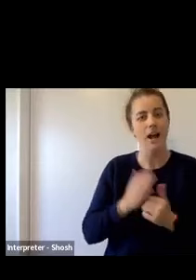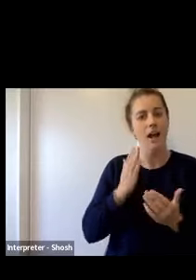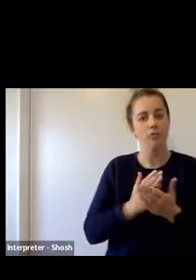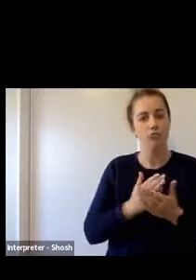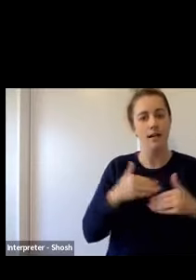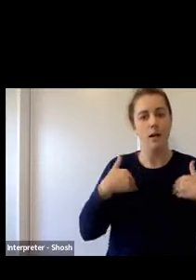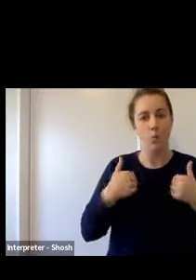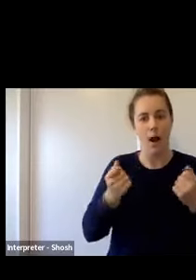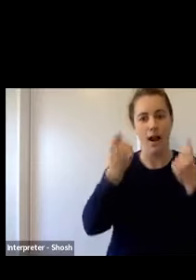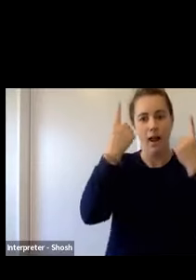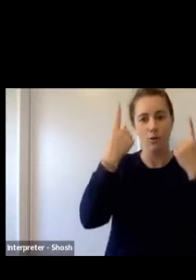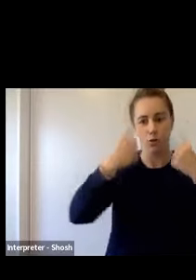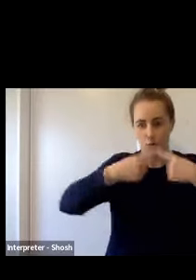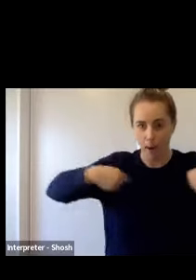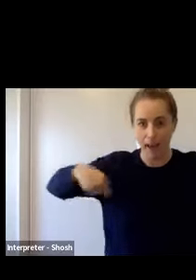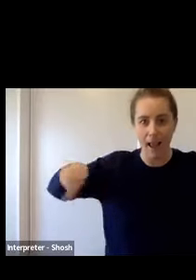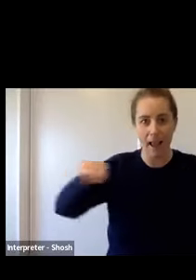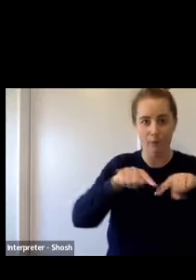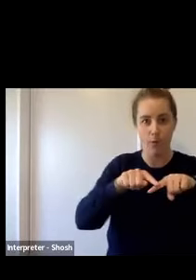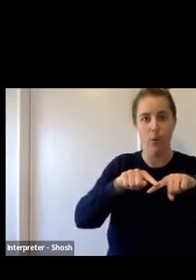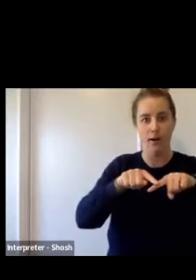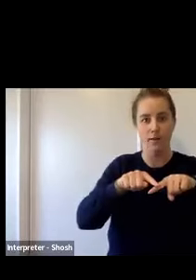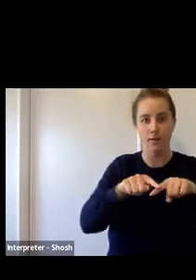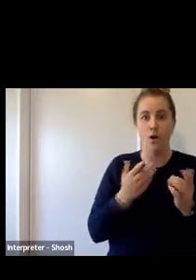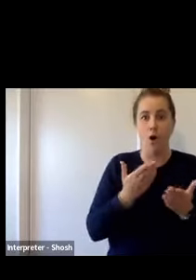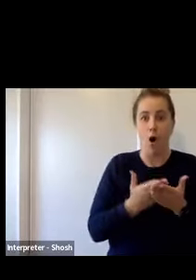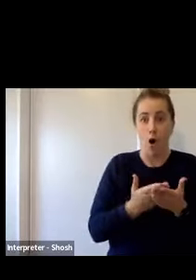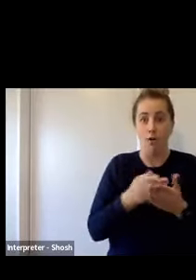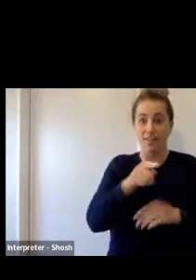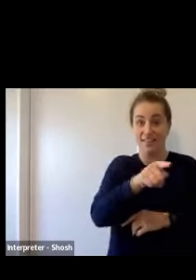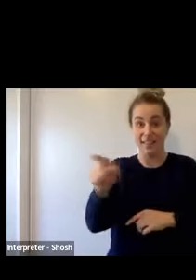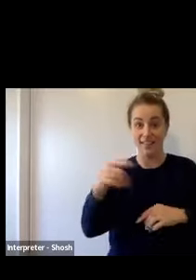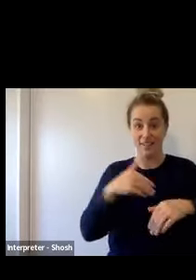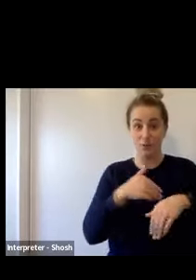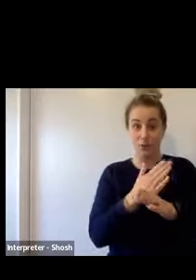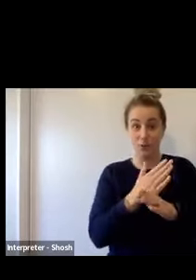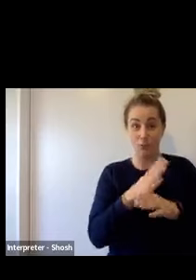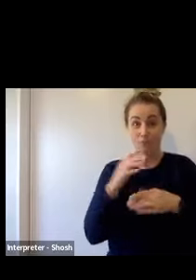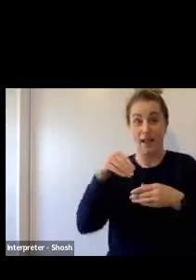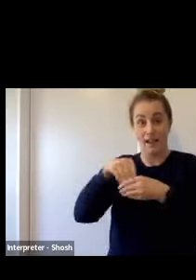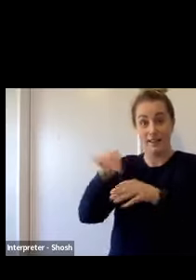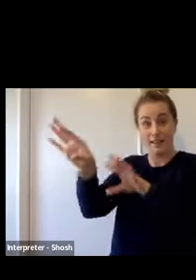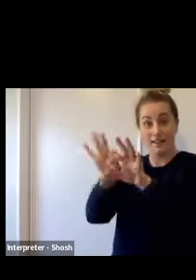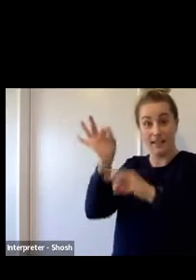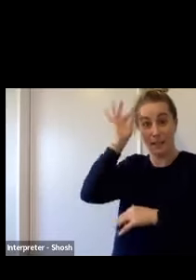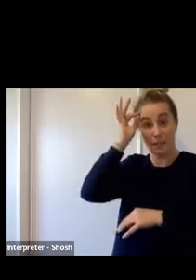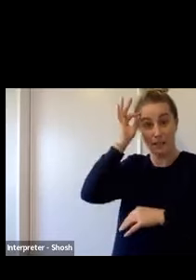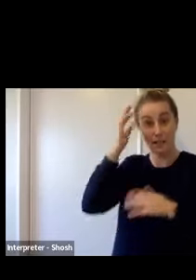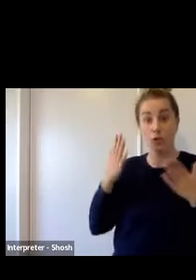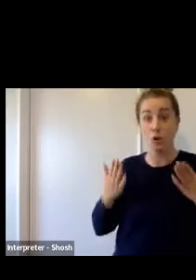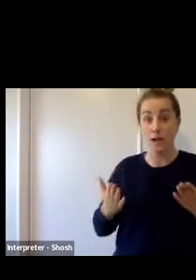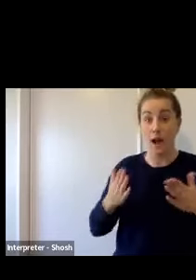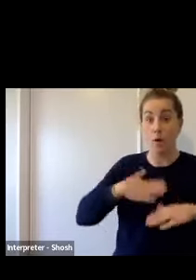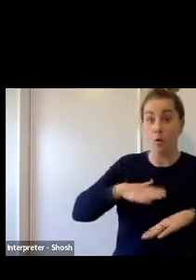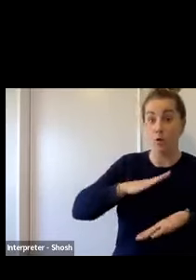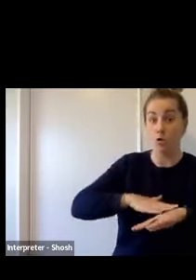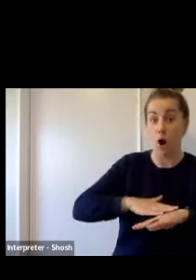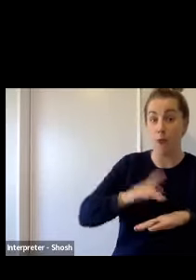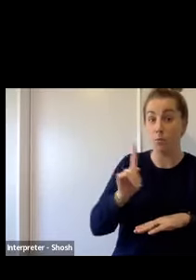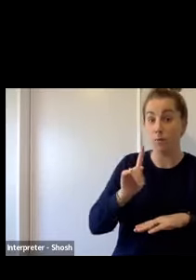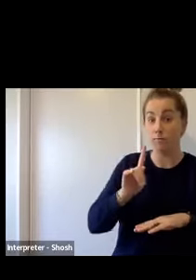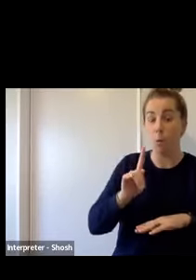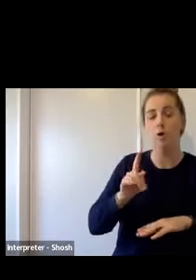well understood by everybody on this call and this select committee. So we'd like to spend our time here suggesting some